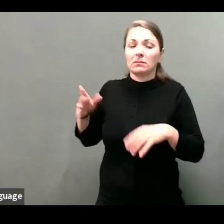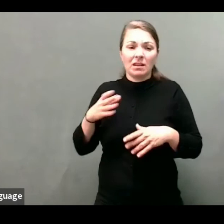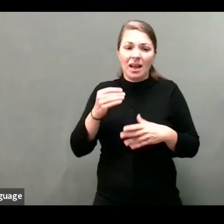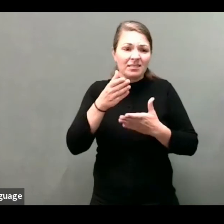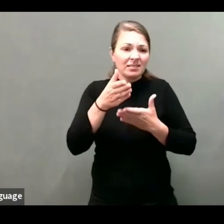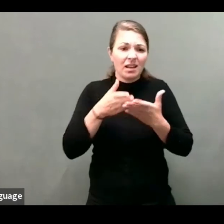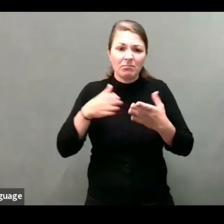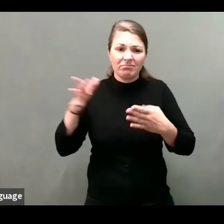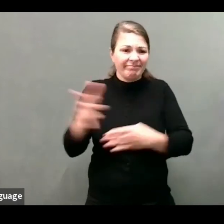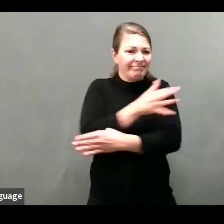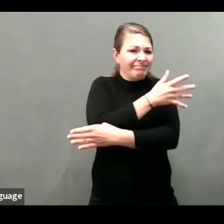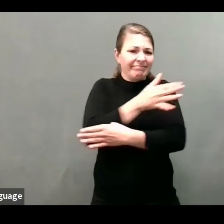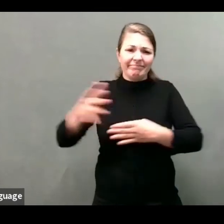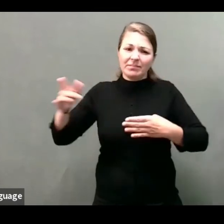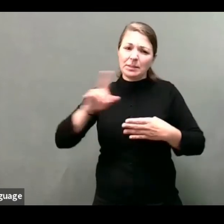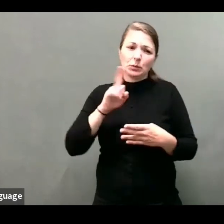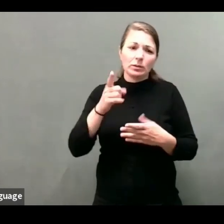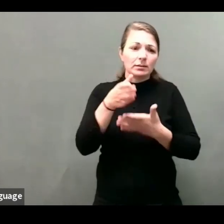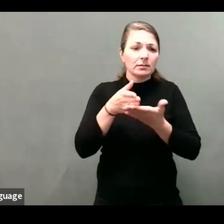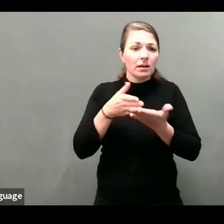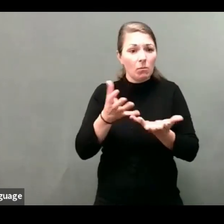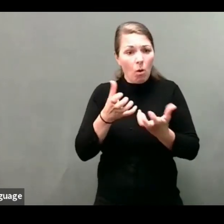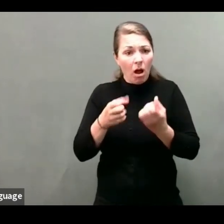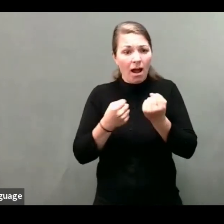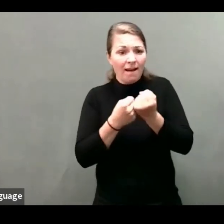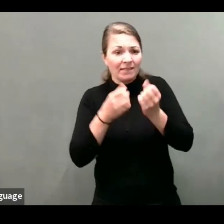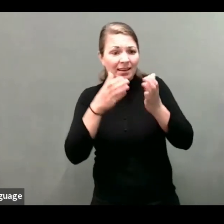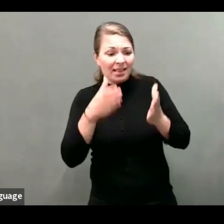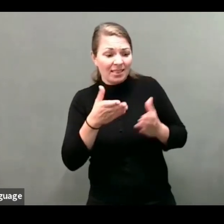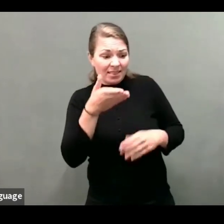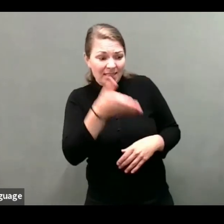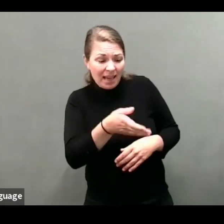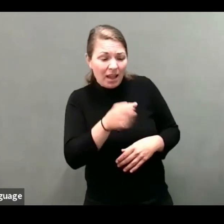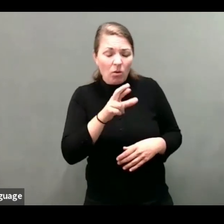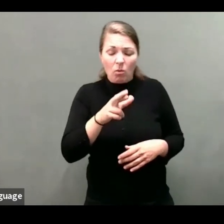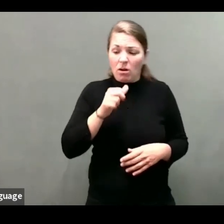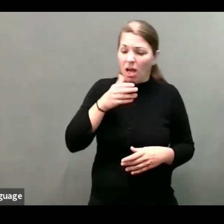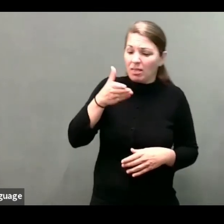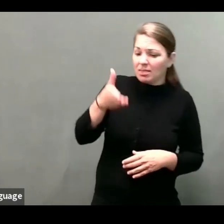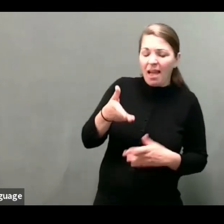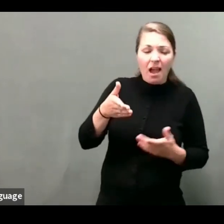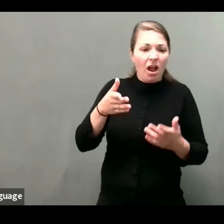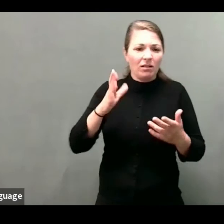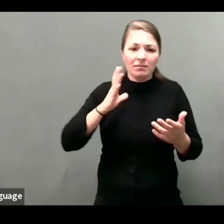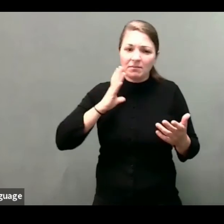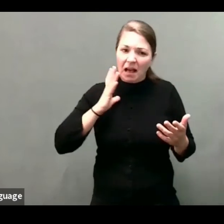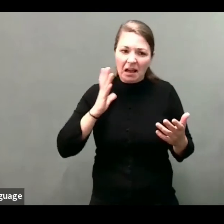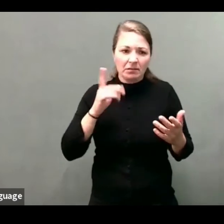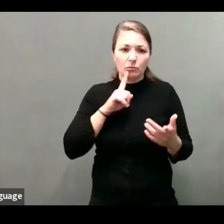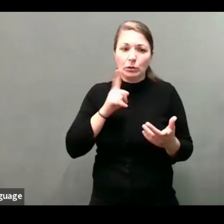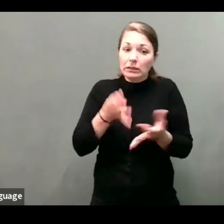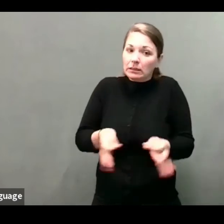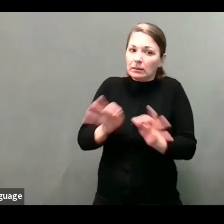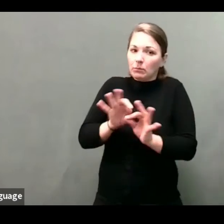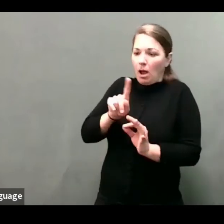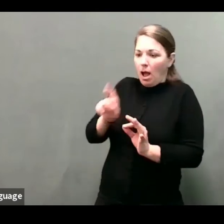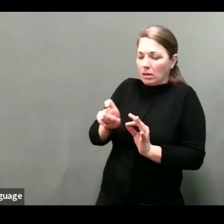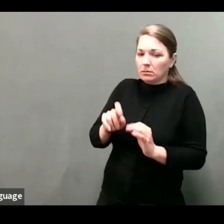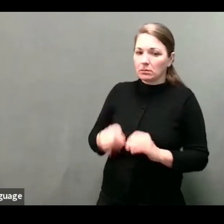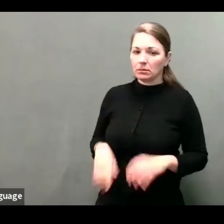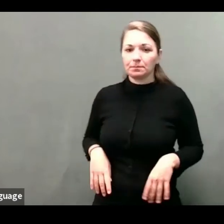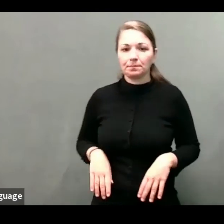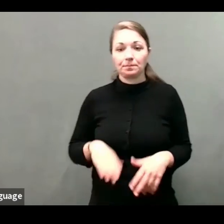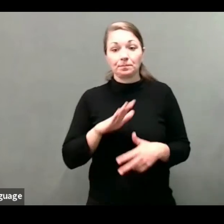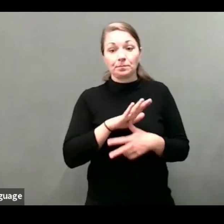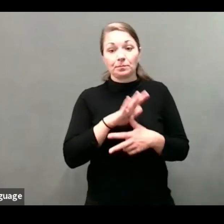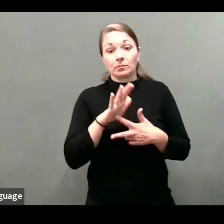them there, some steps not. So it's really important what Rebecca mentioned. Now, with the physical exam, because again, this can be